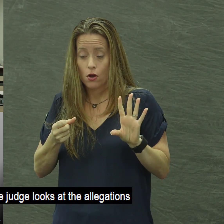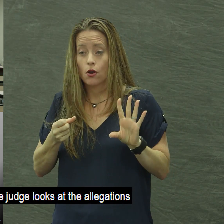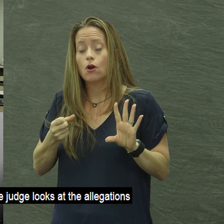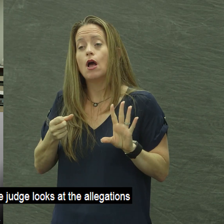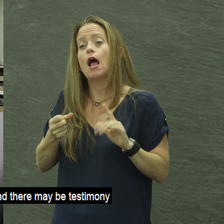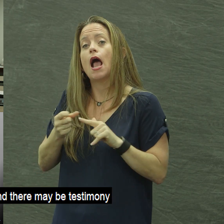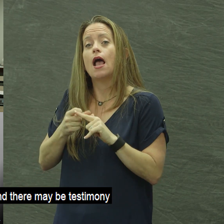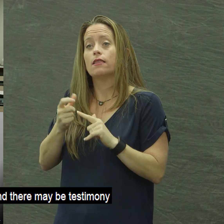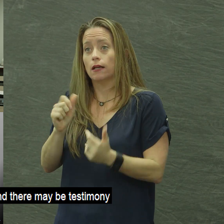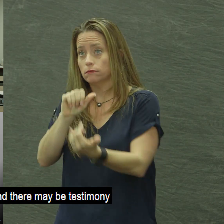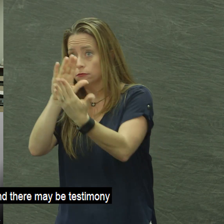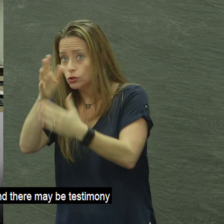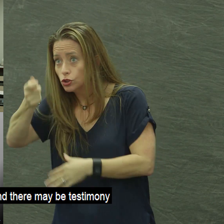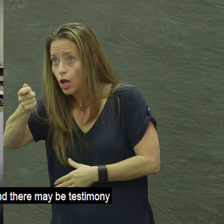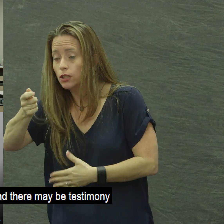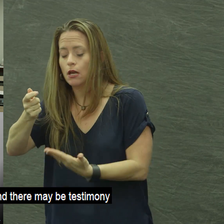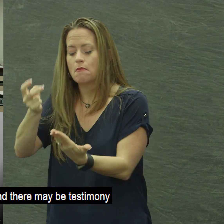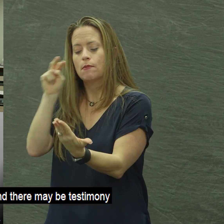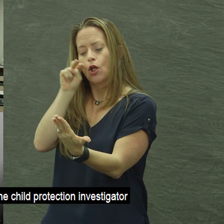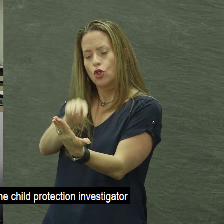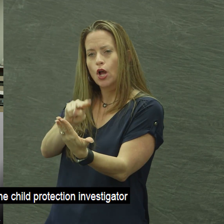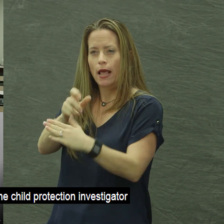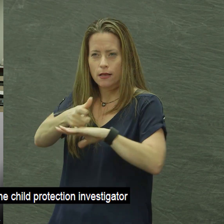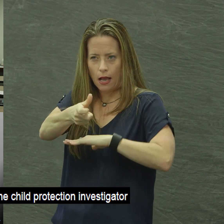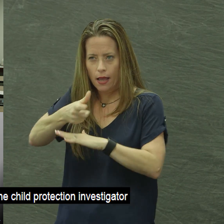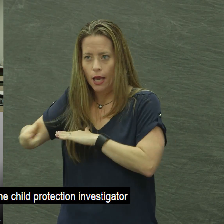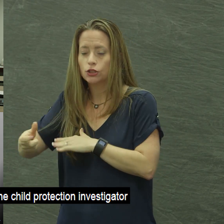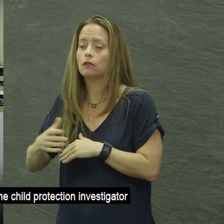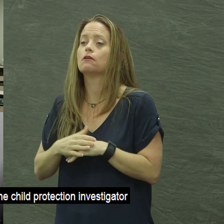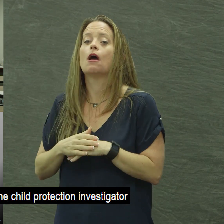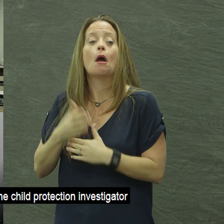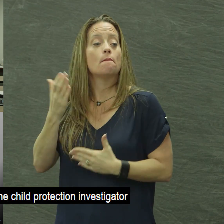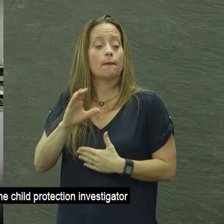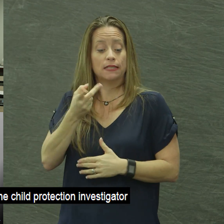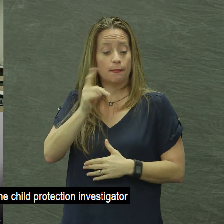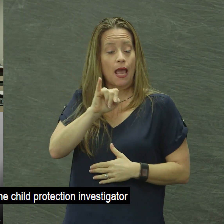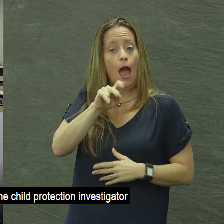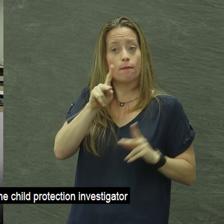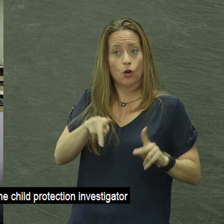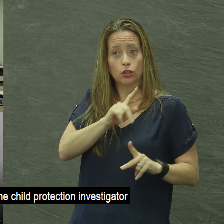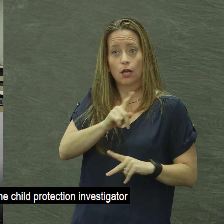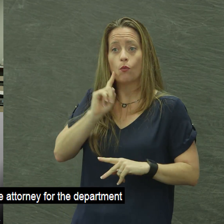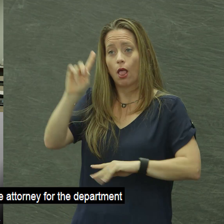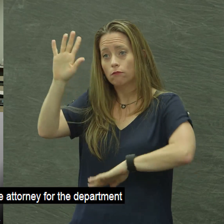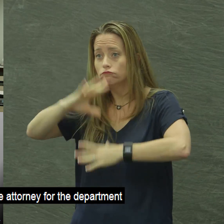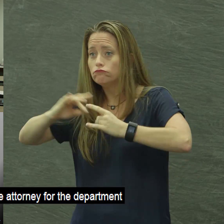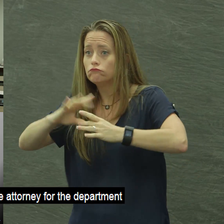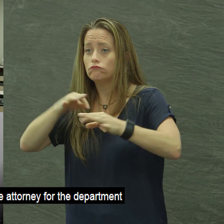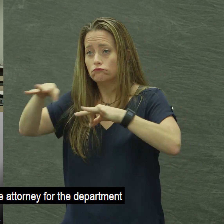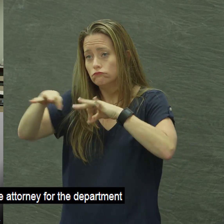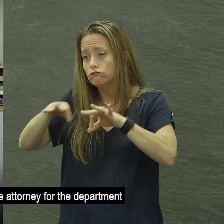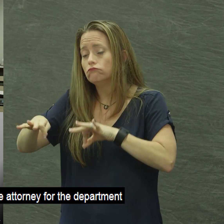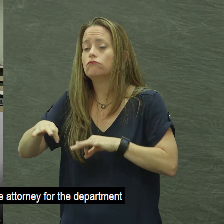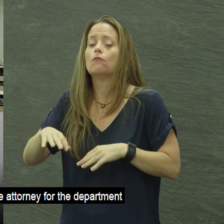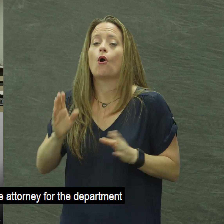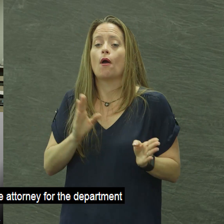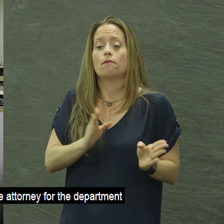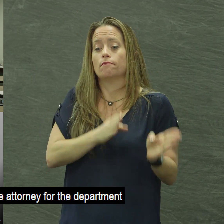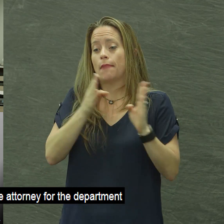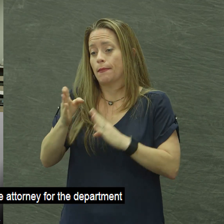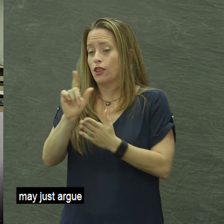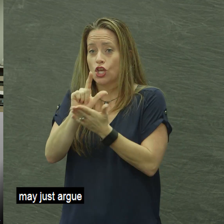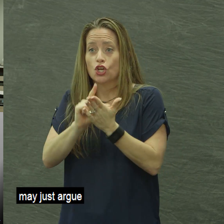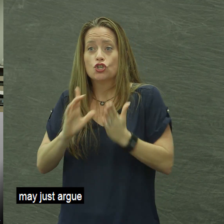the allegations, and there may be testimony from the child protection investigator, or the attorney for the